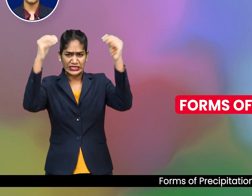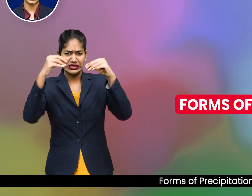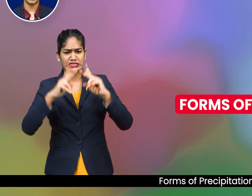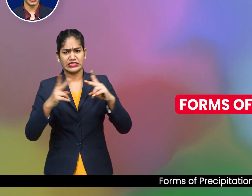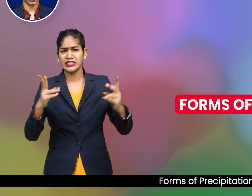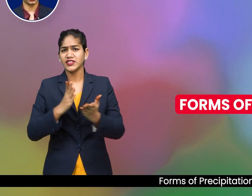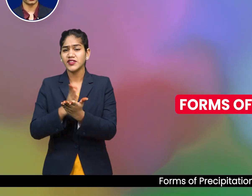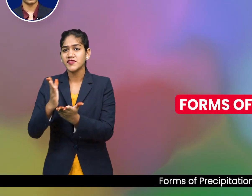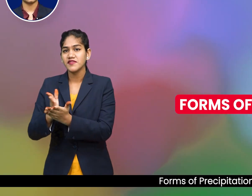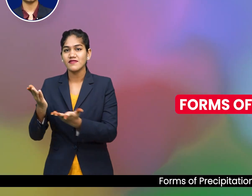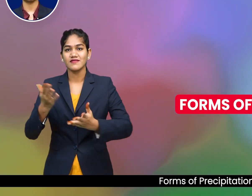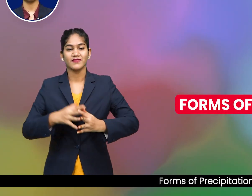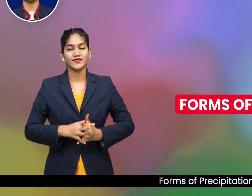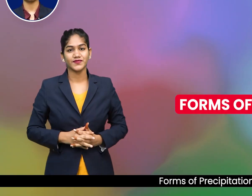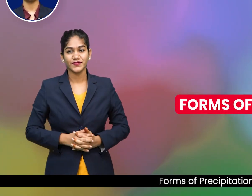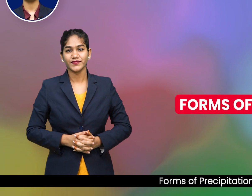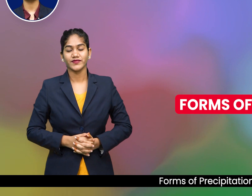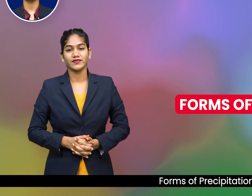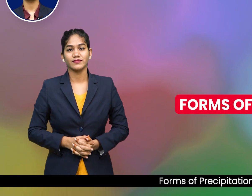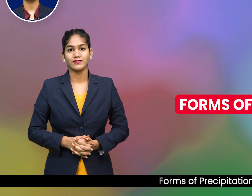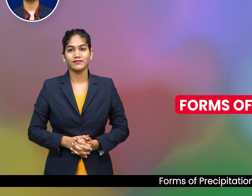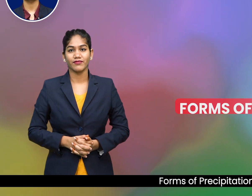Forms of precipitation.